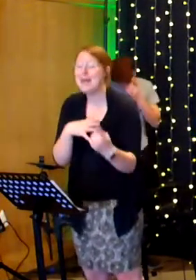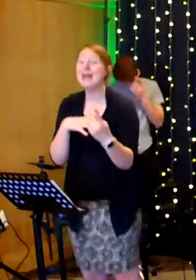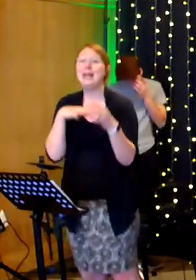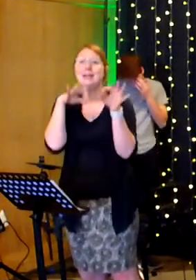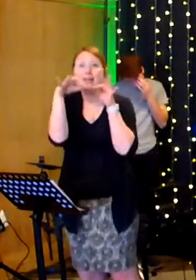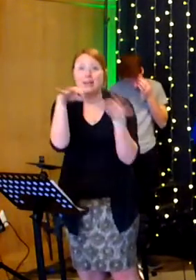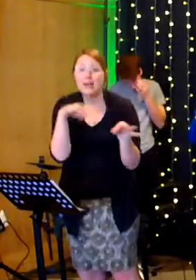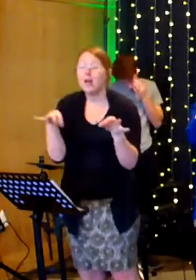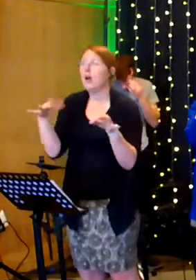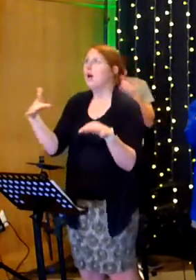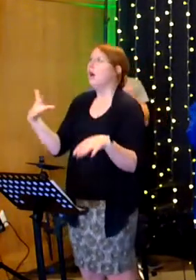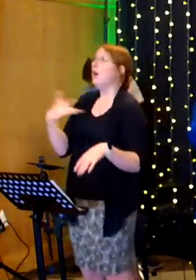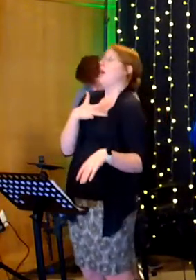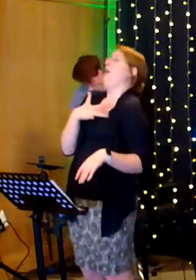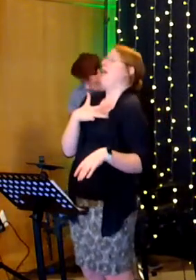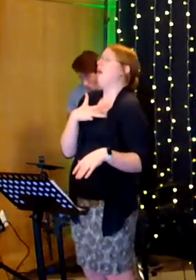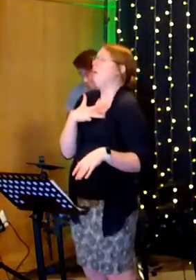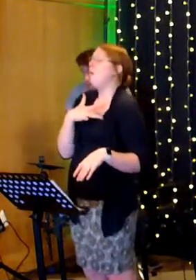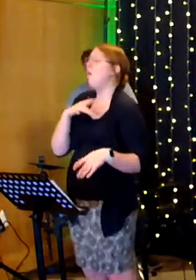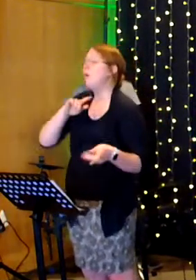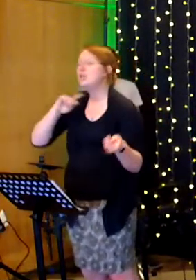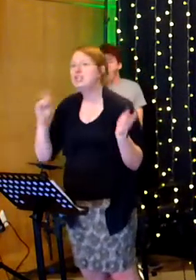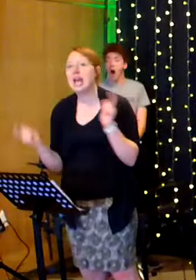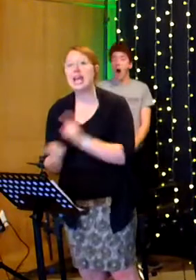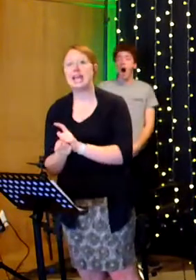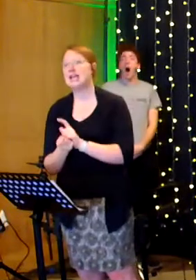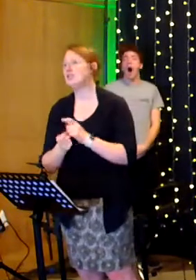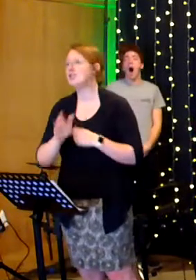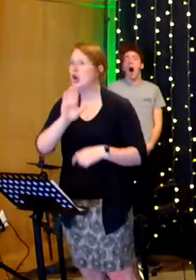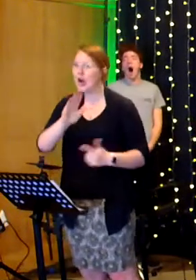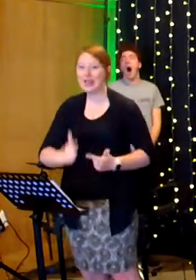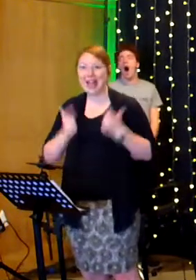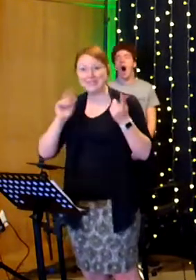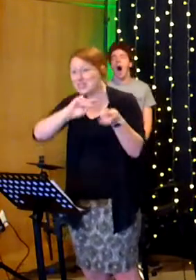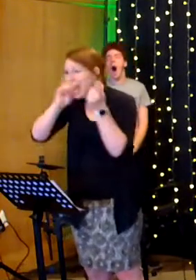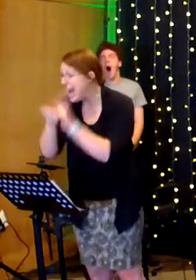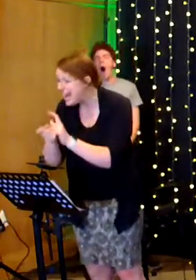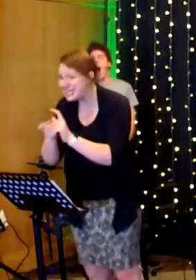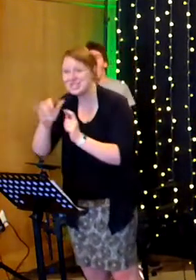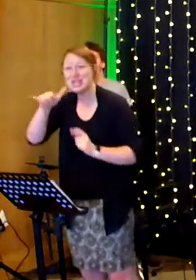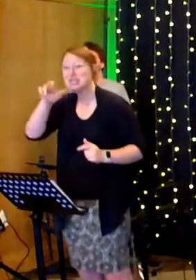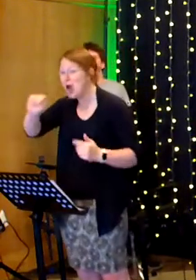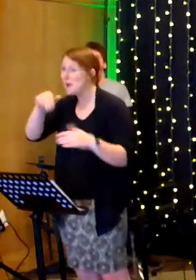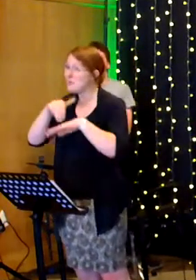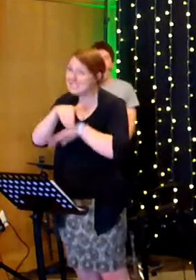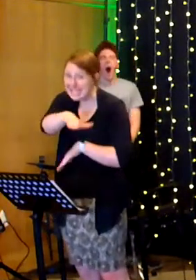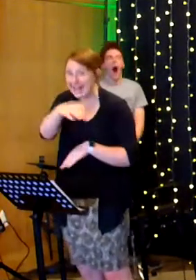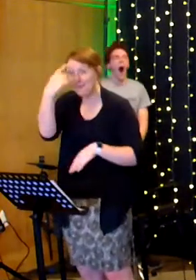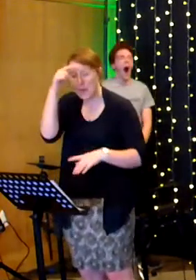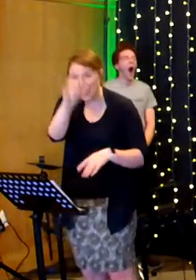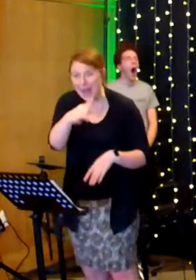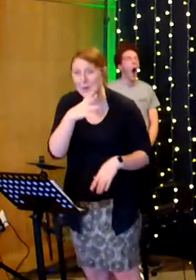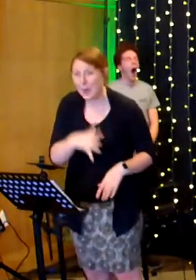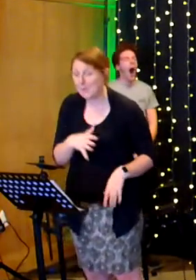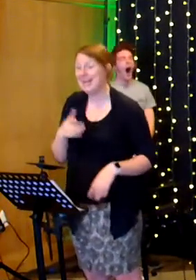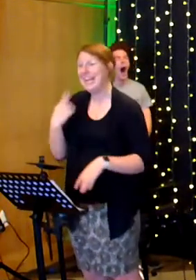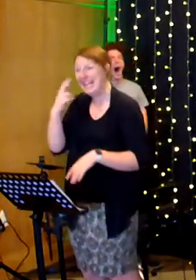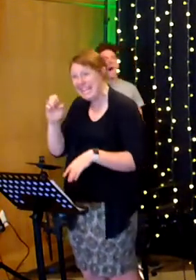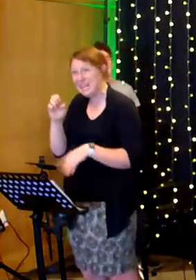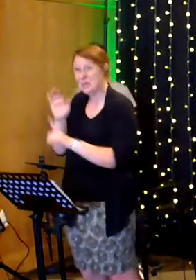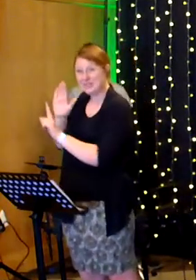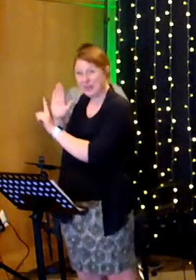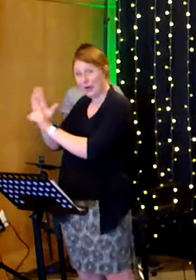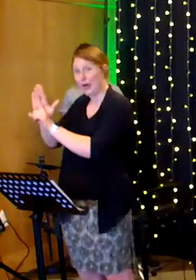time, and it touched her in ways that spiritually that nobody else could have done. He was the man for that job on that